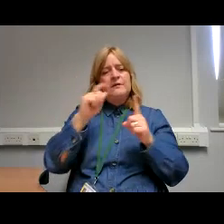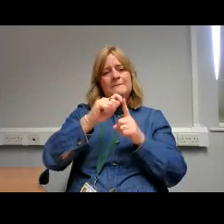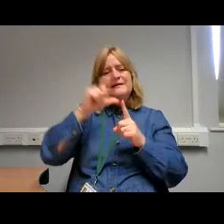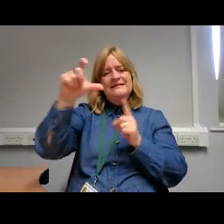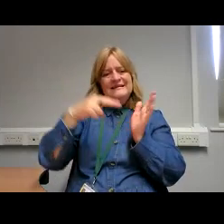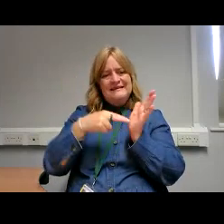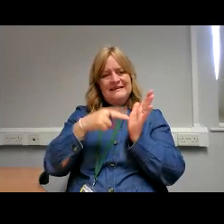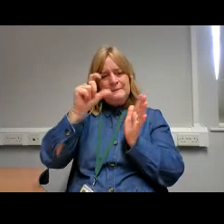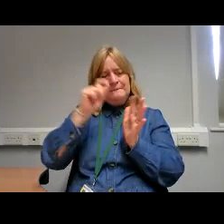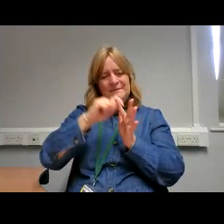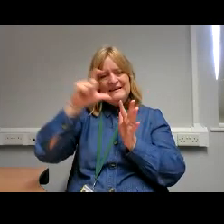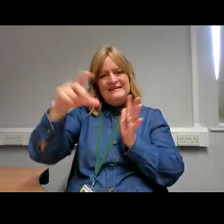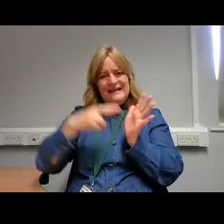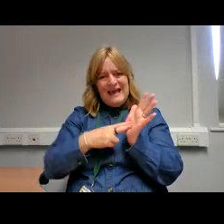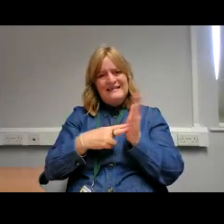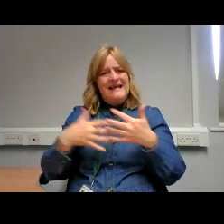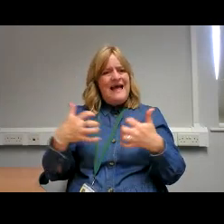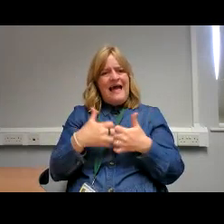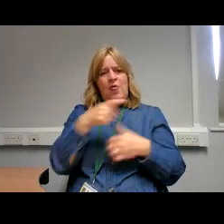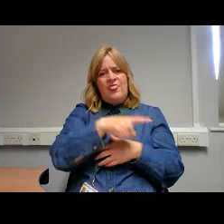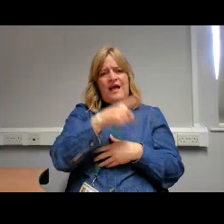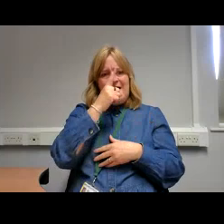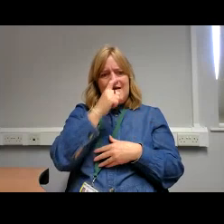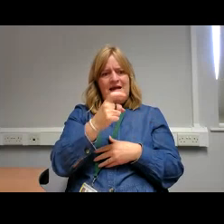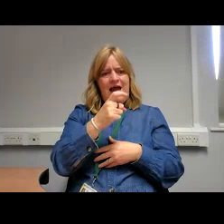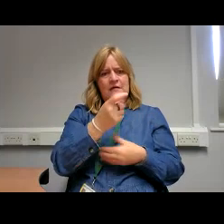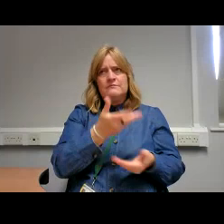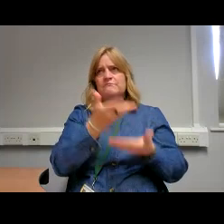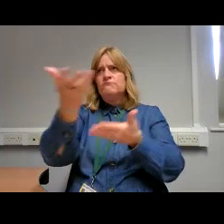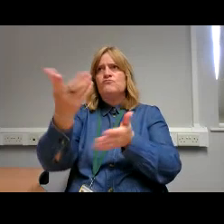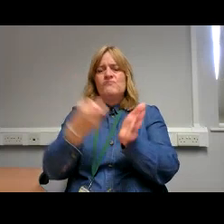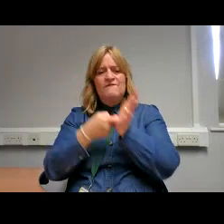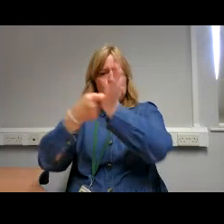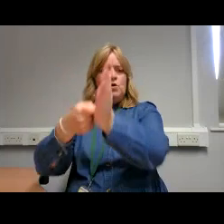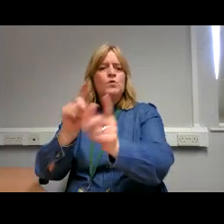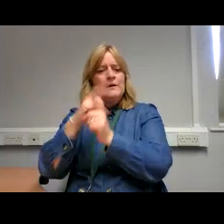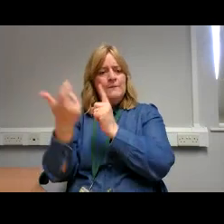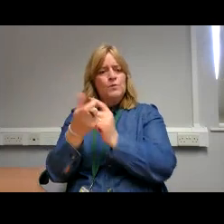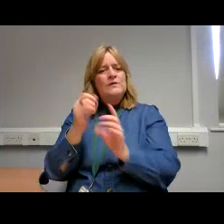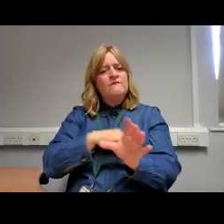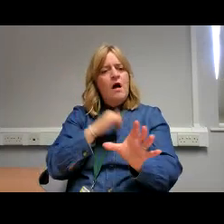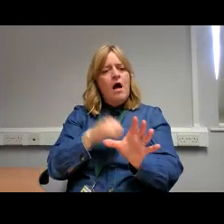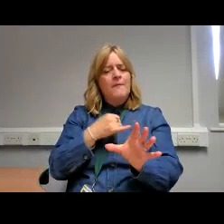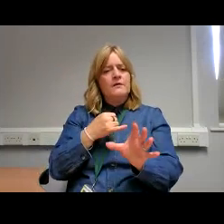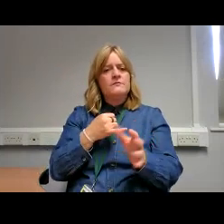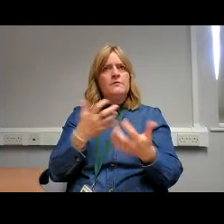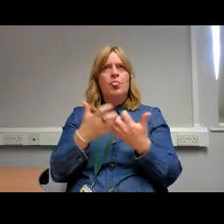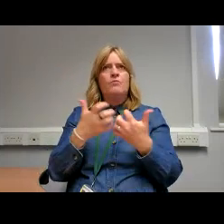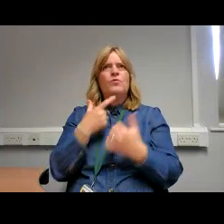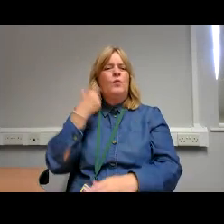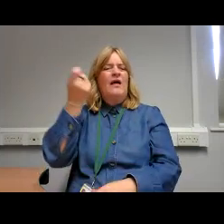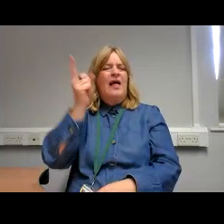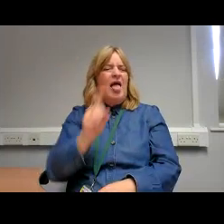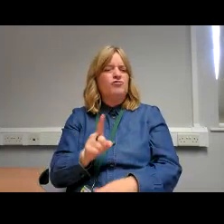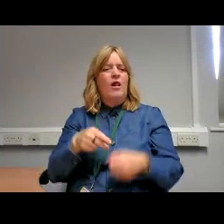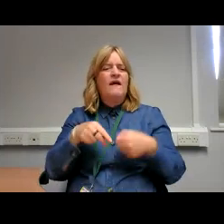undertake referrals to community pharmacy and do those electronically. So we're looking at that IT side